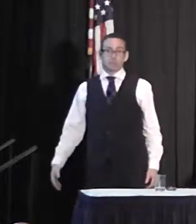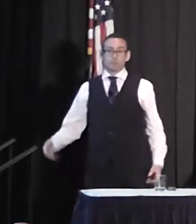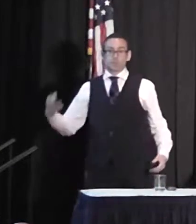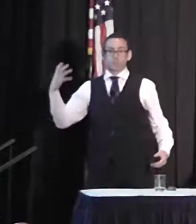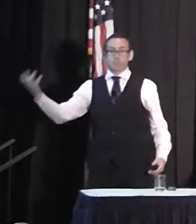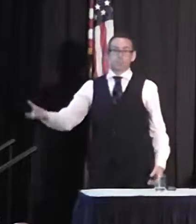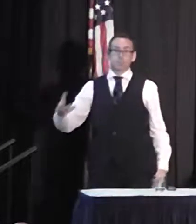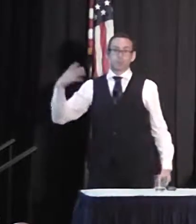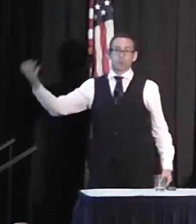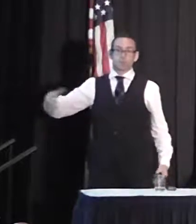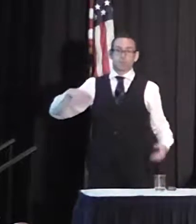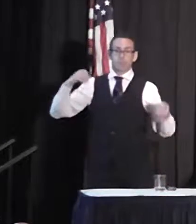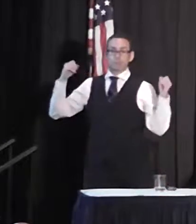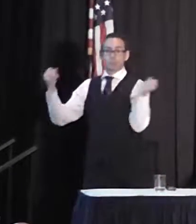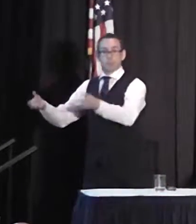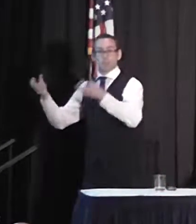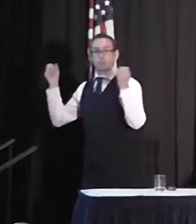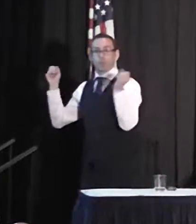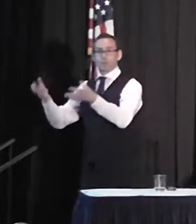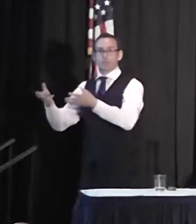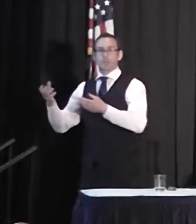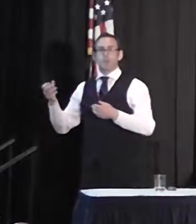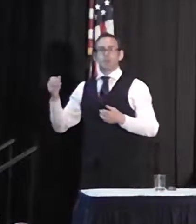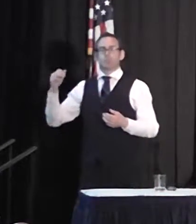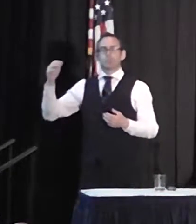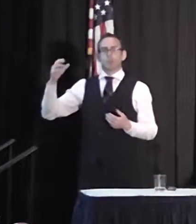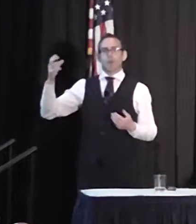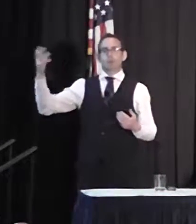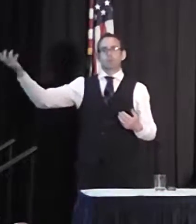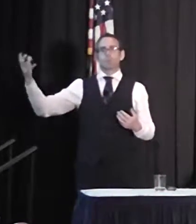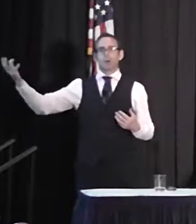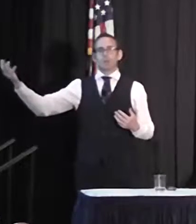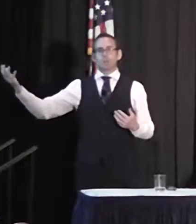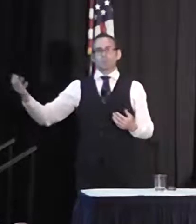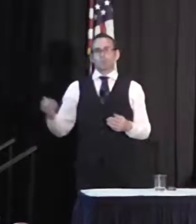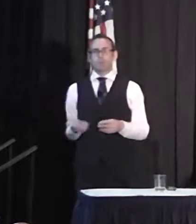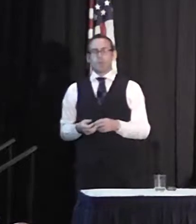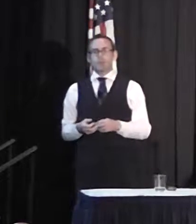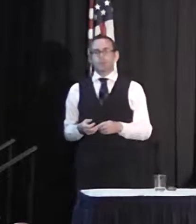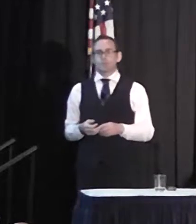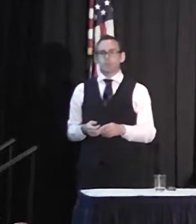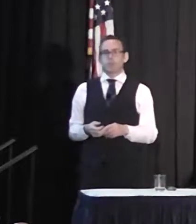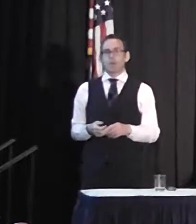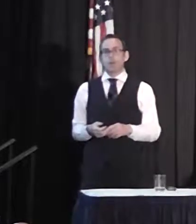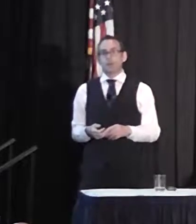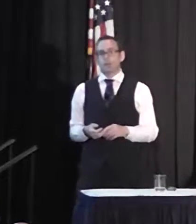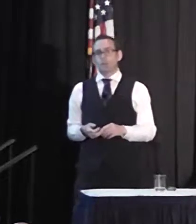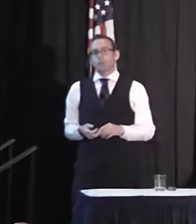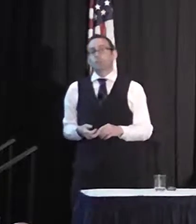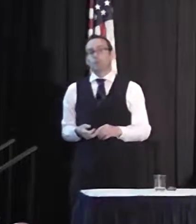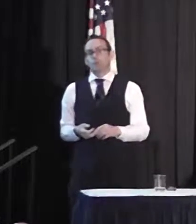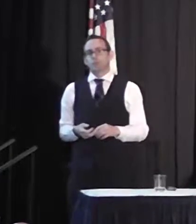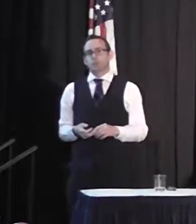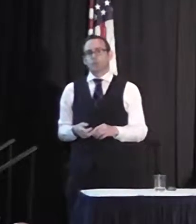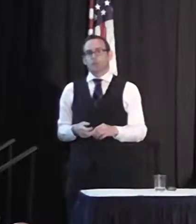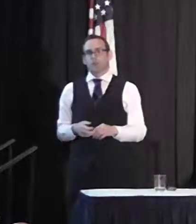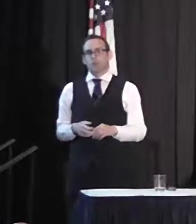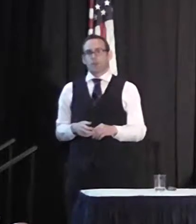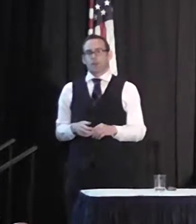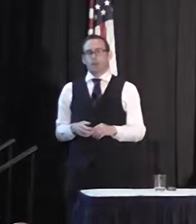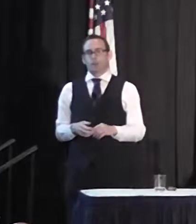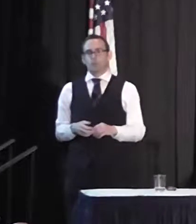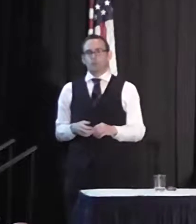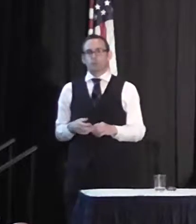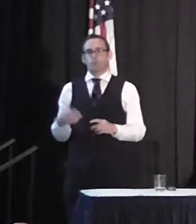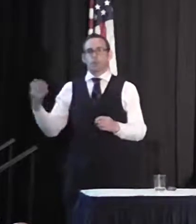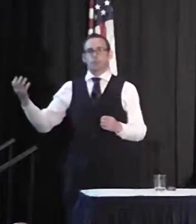China is building strategic petroleum reserves, and we think that's why there's perhaps more demand coming through from them than there should be at such